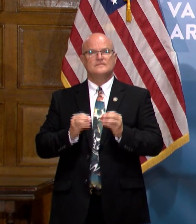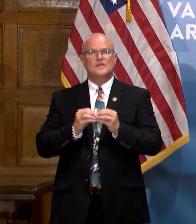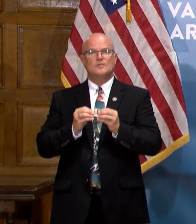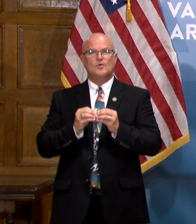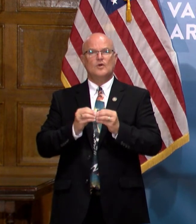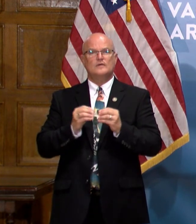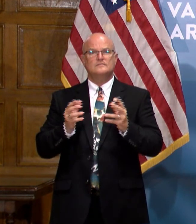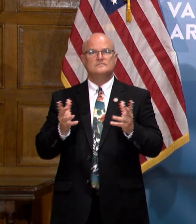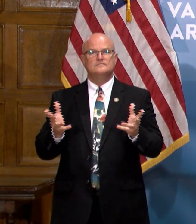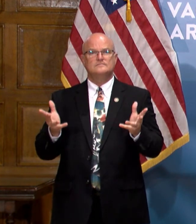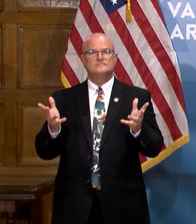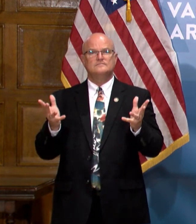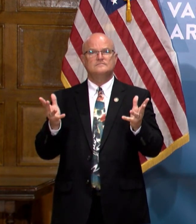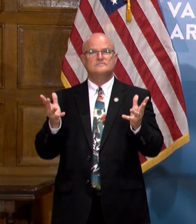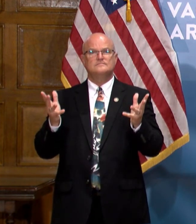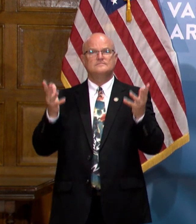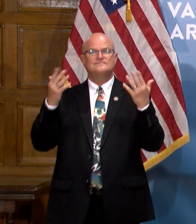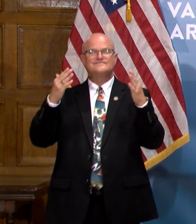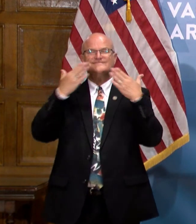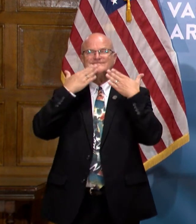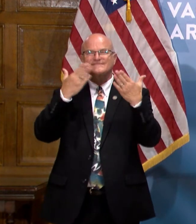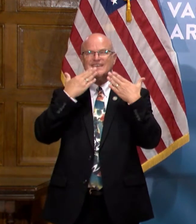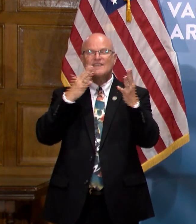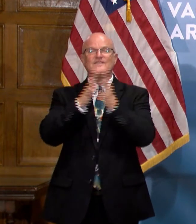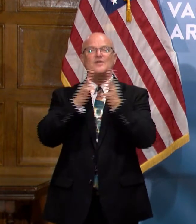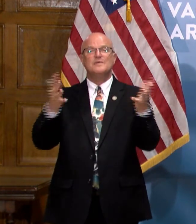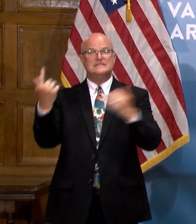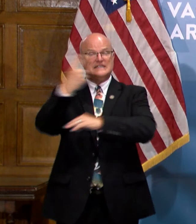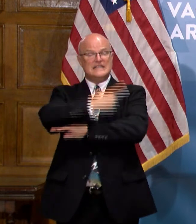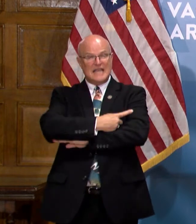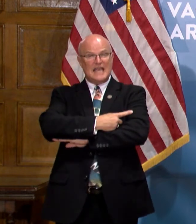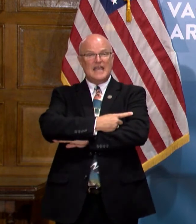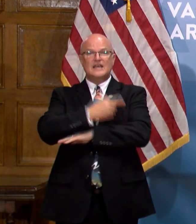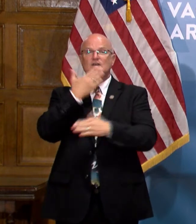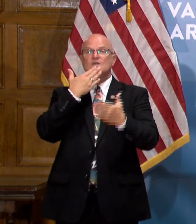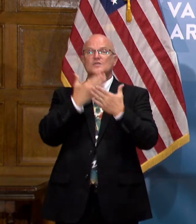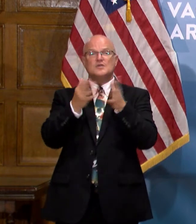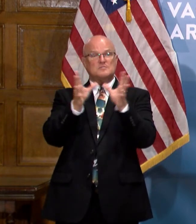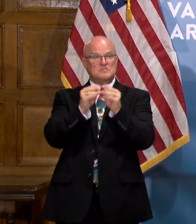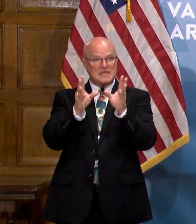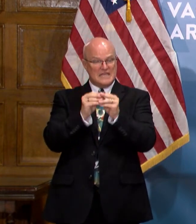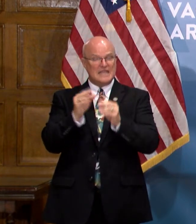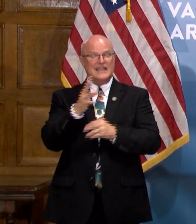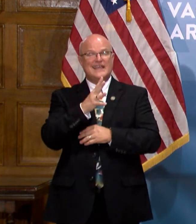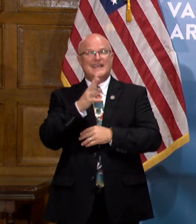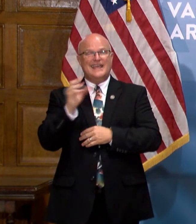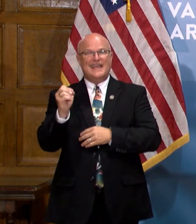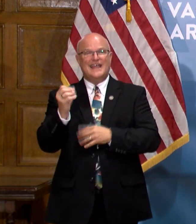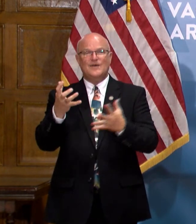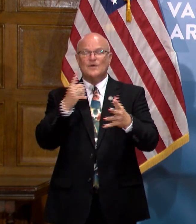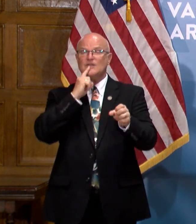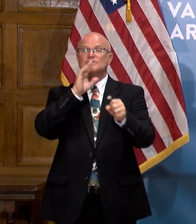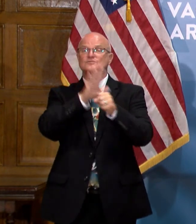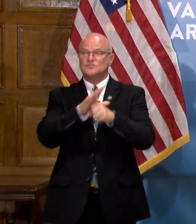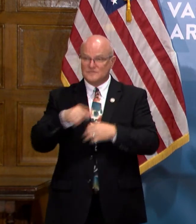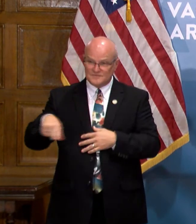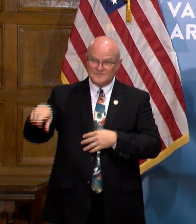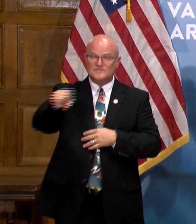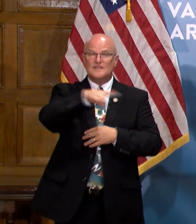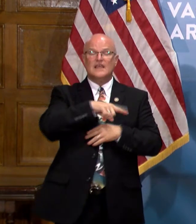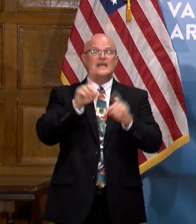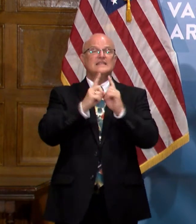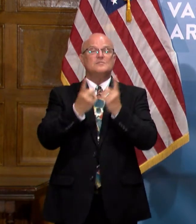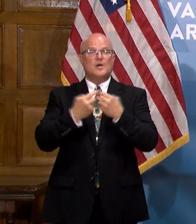Anything else? All right, thank you very much today. Great session, and I want to assure everybody that